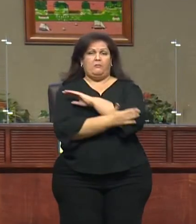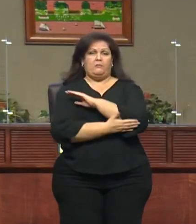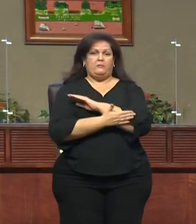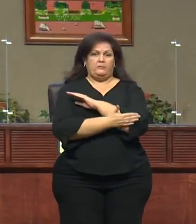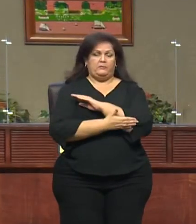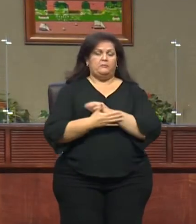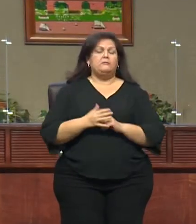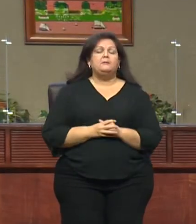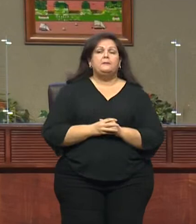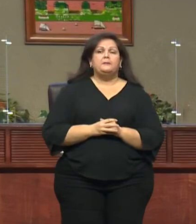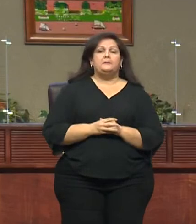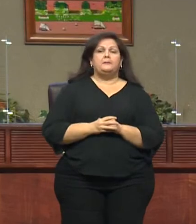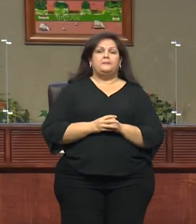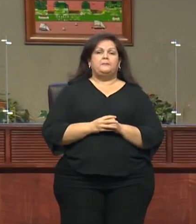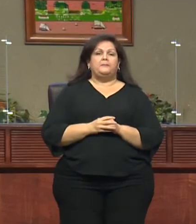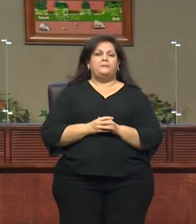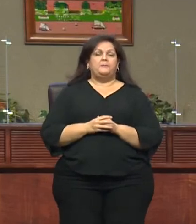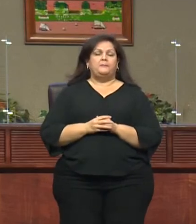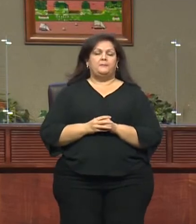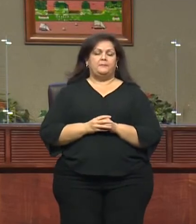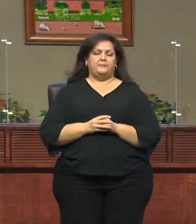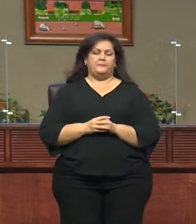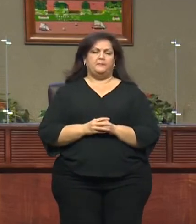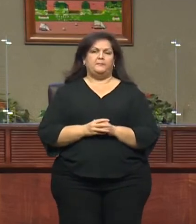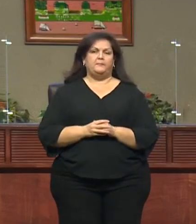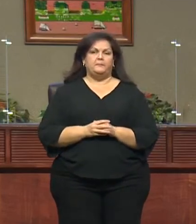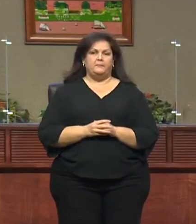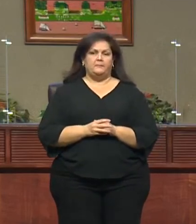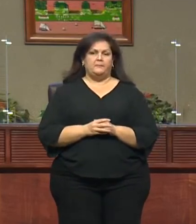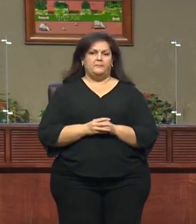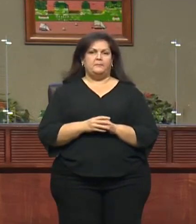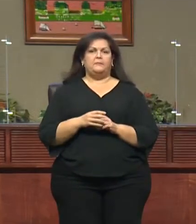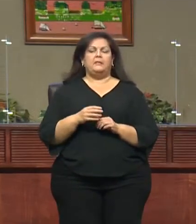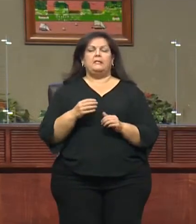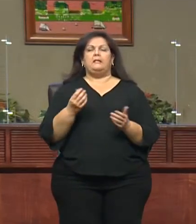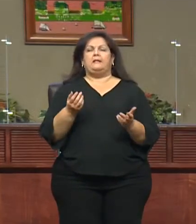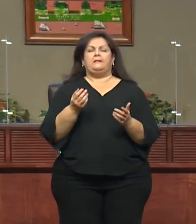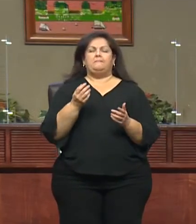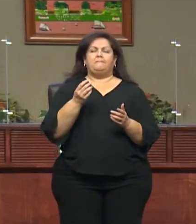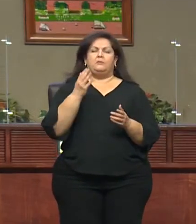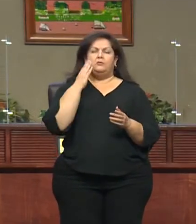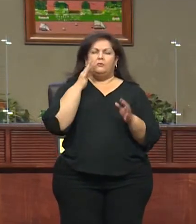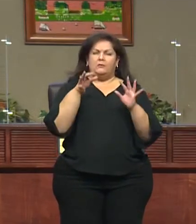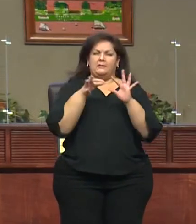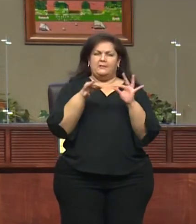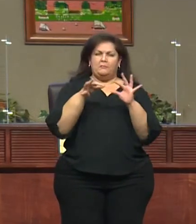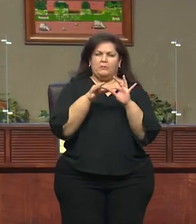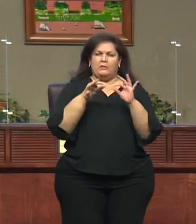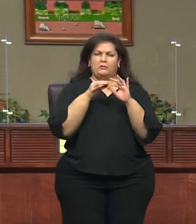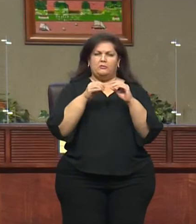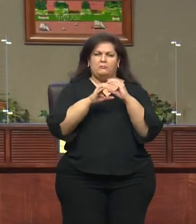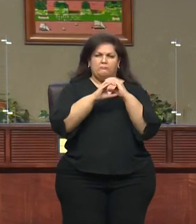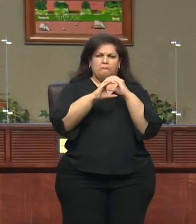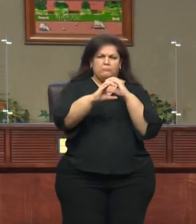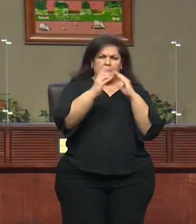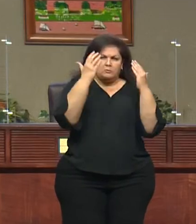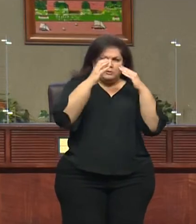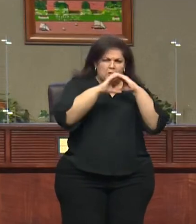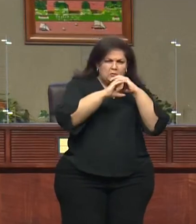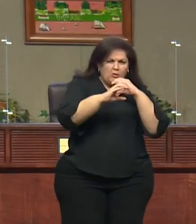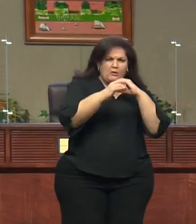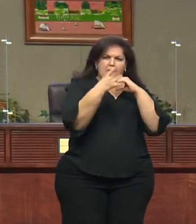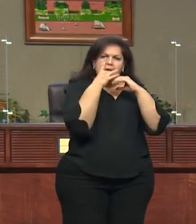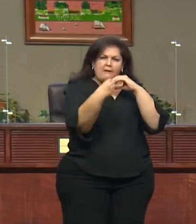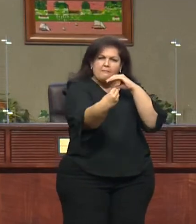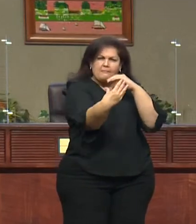cliche, but I'd like to say that we are beginning to see light at the end of this dark tunnel that we